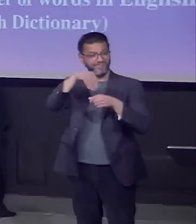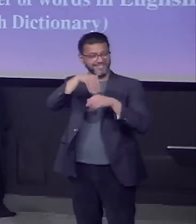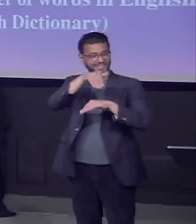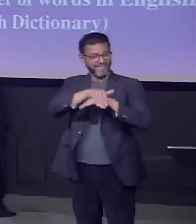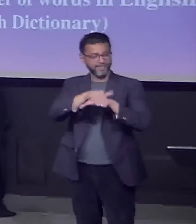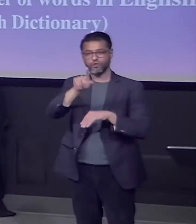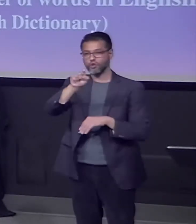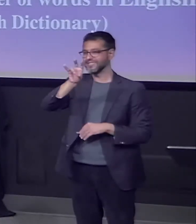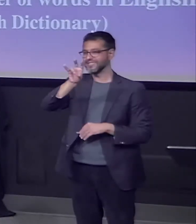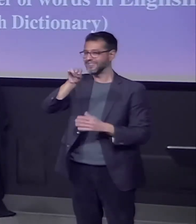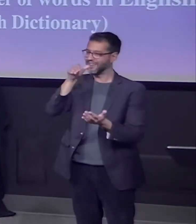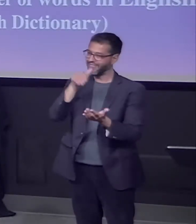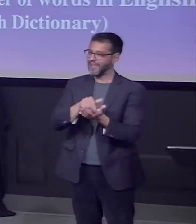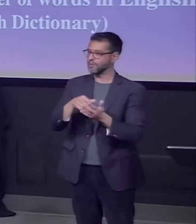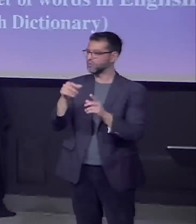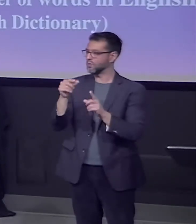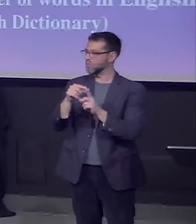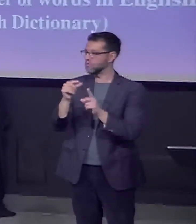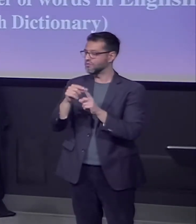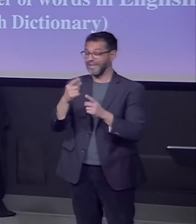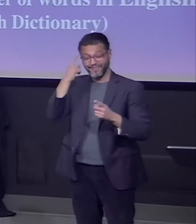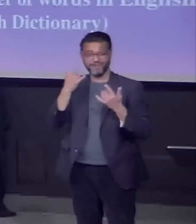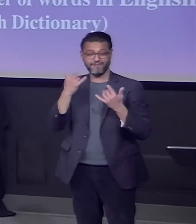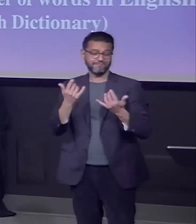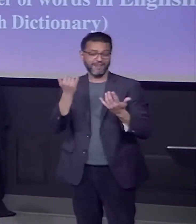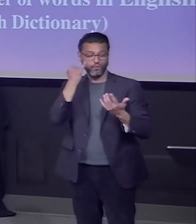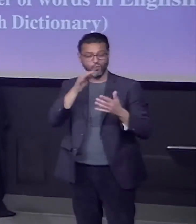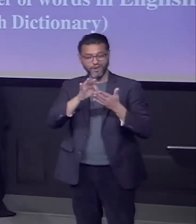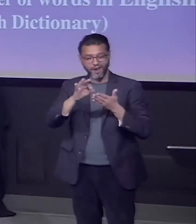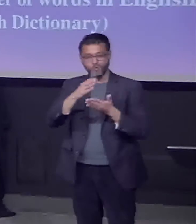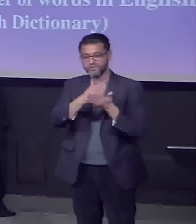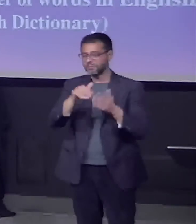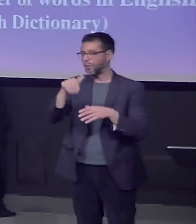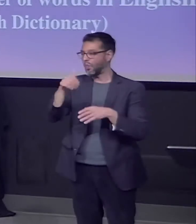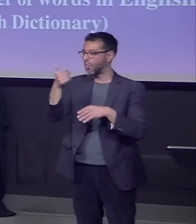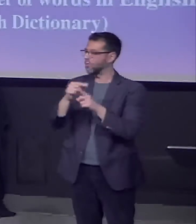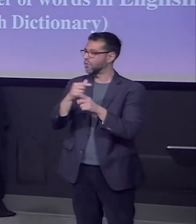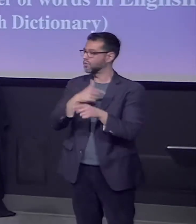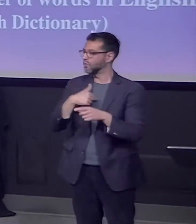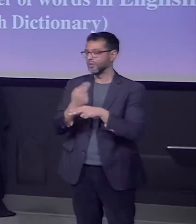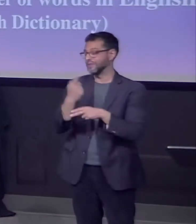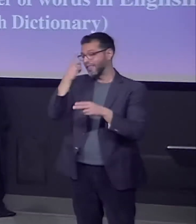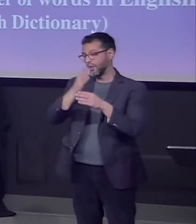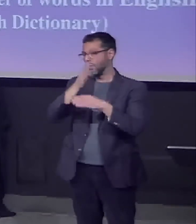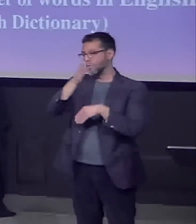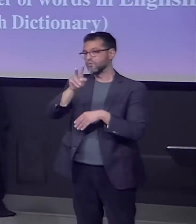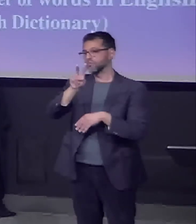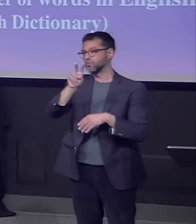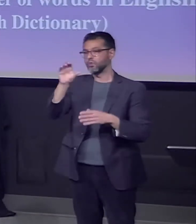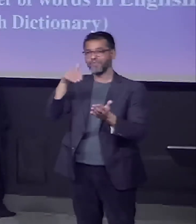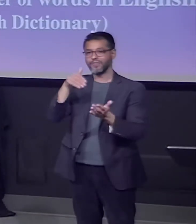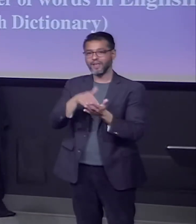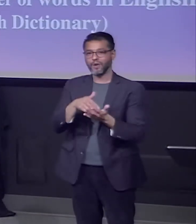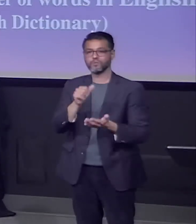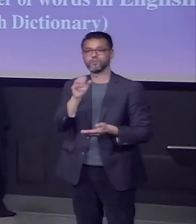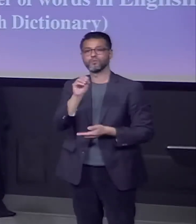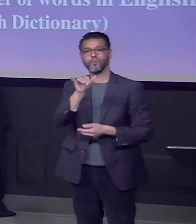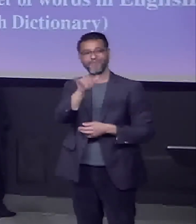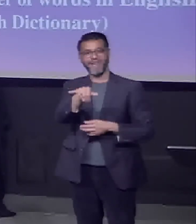170,000. People, probably it's more than 200,000 if you count some of the other words. That's sort of the effect of